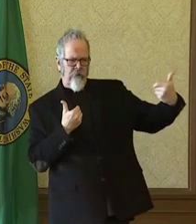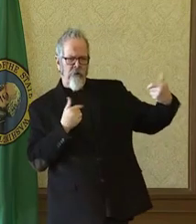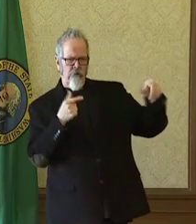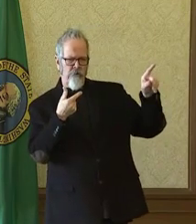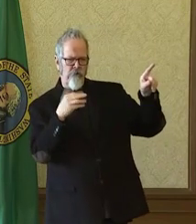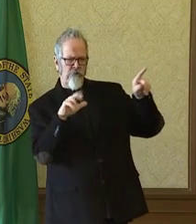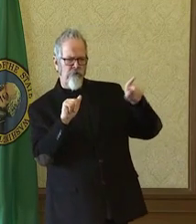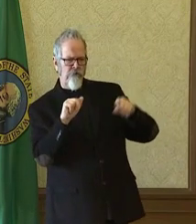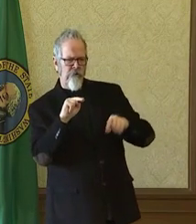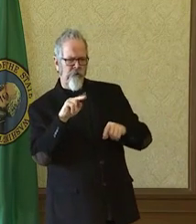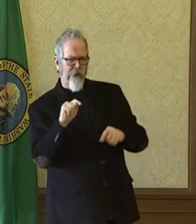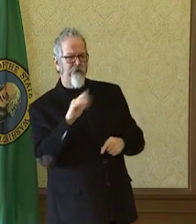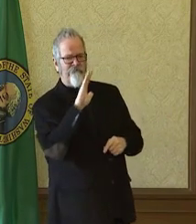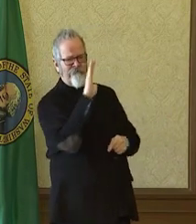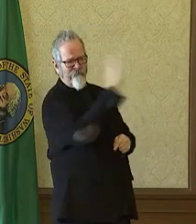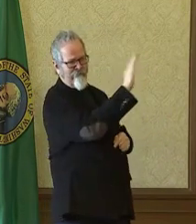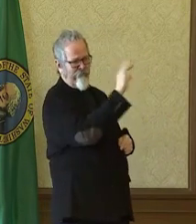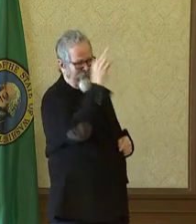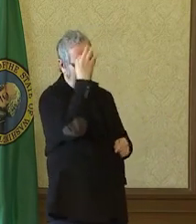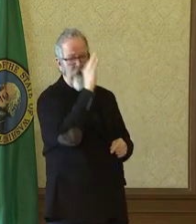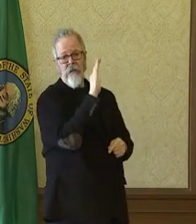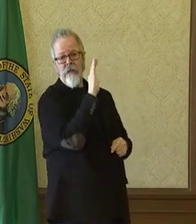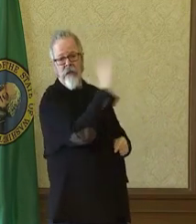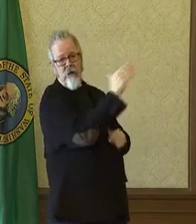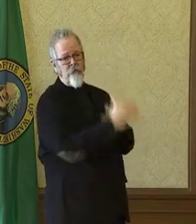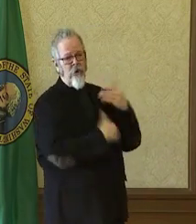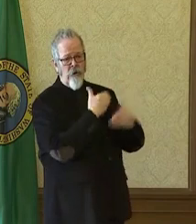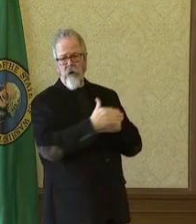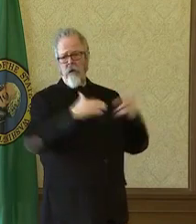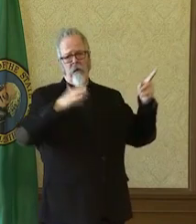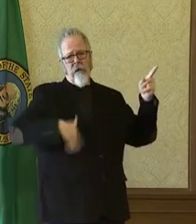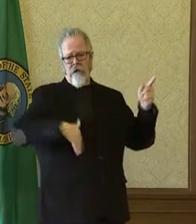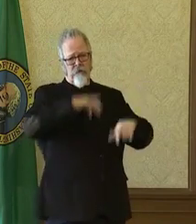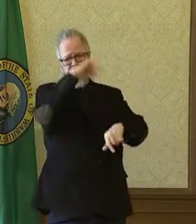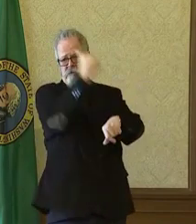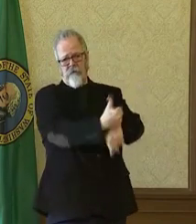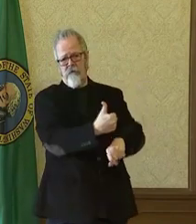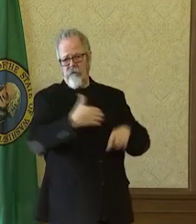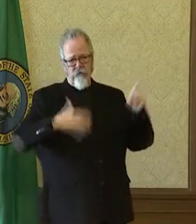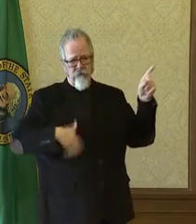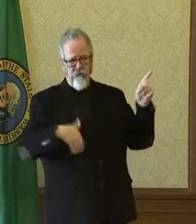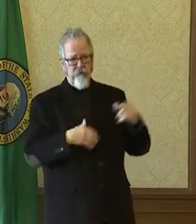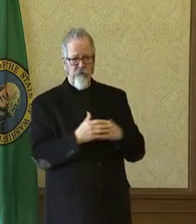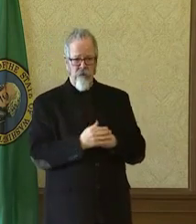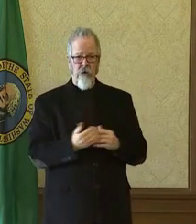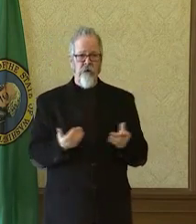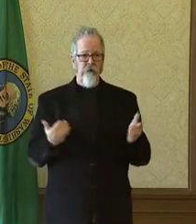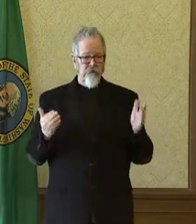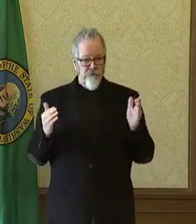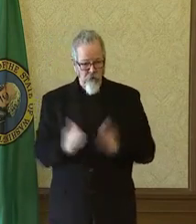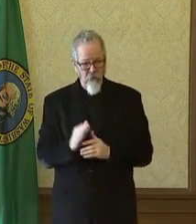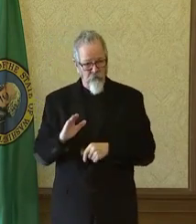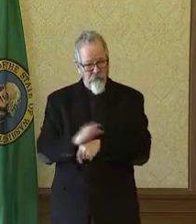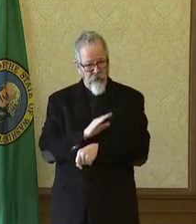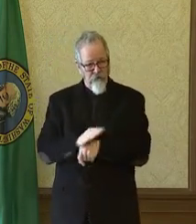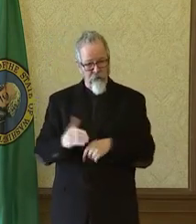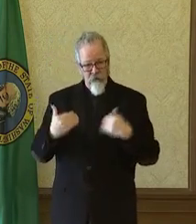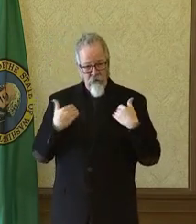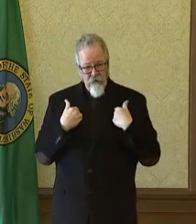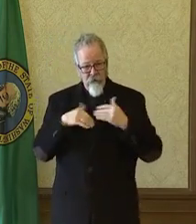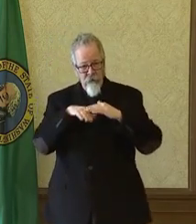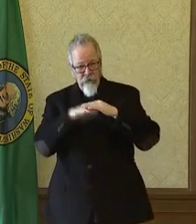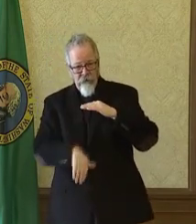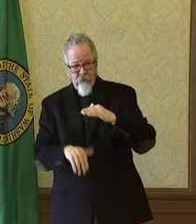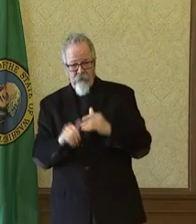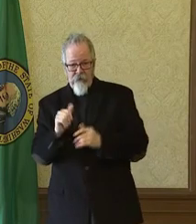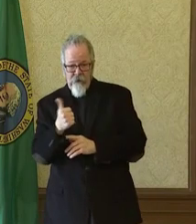the smallest businesses with 10 or fewer employees are the ones that have the fewest resources to fall back on.